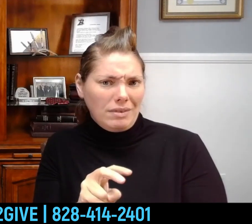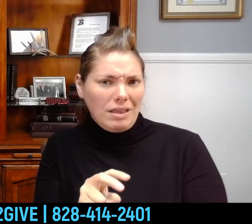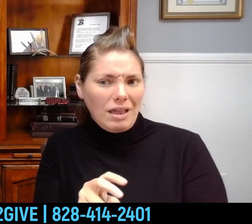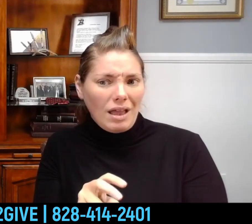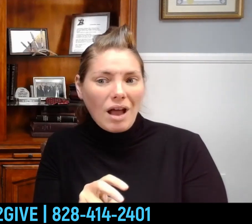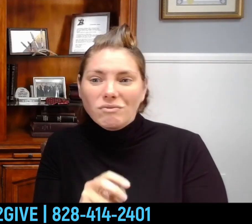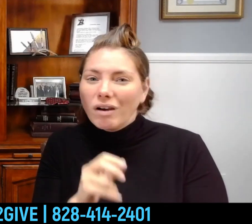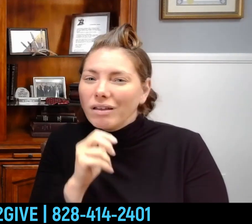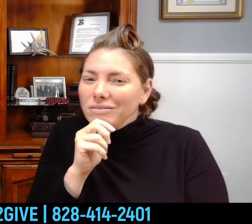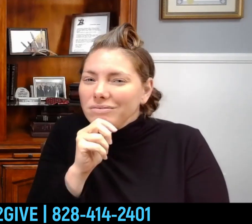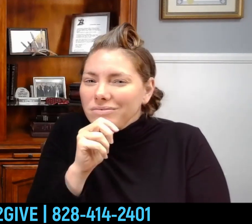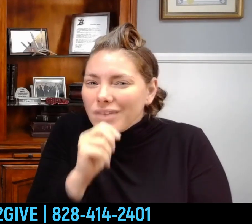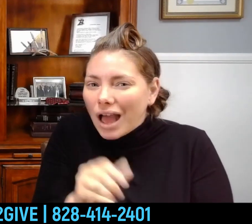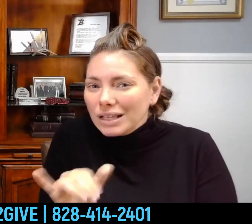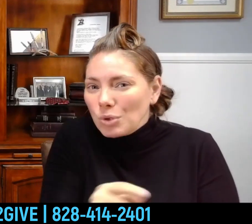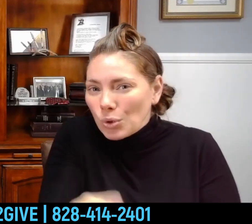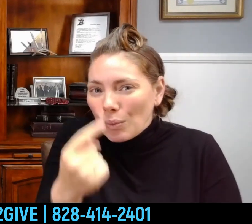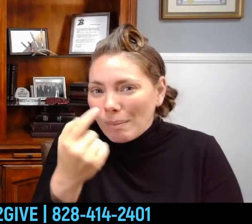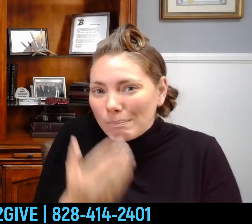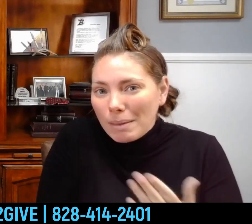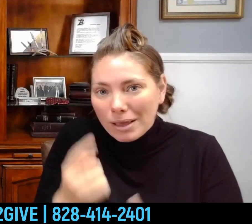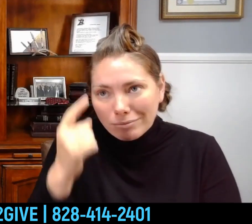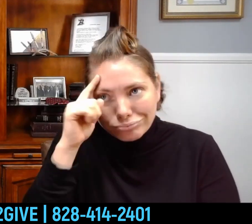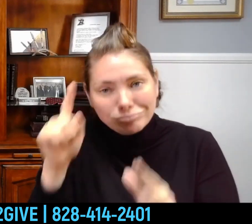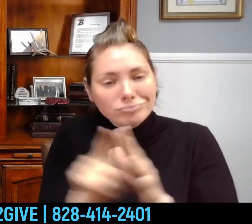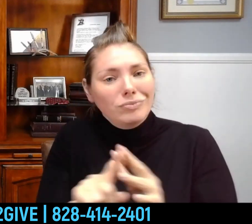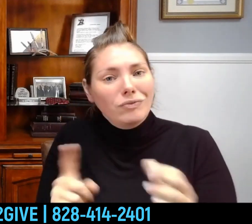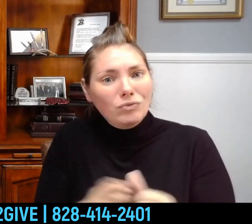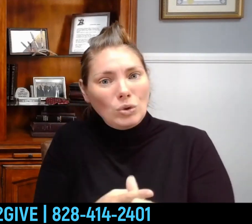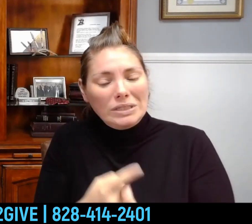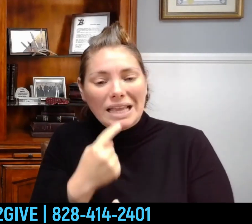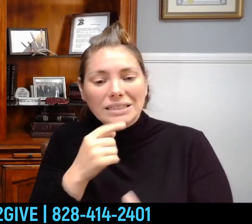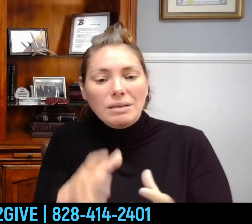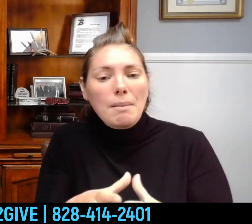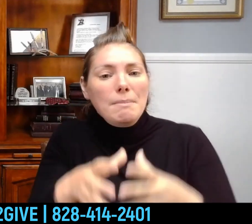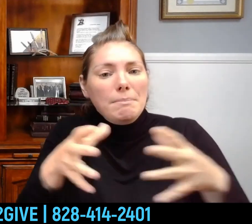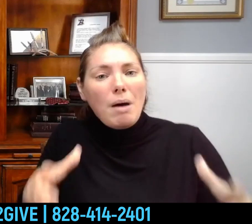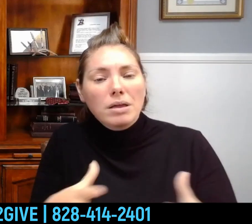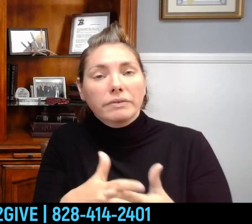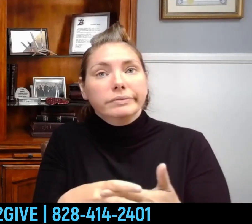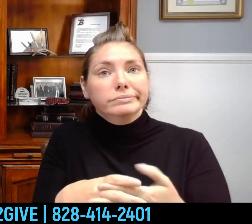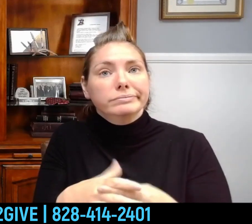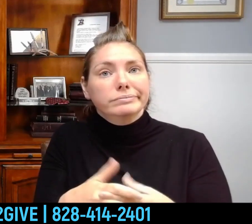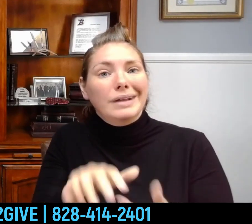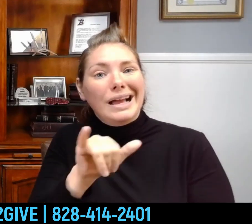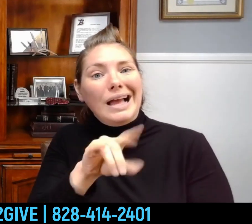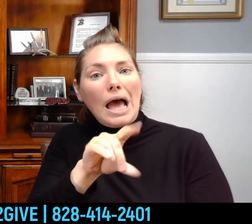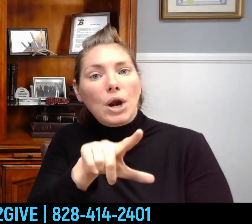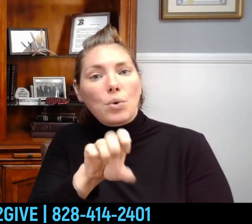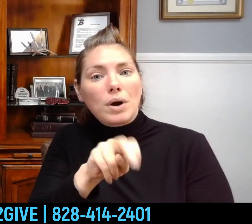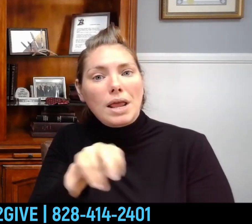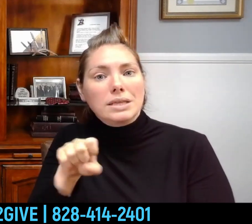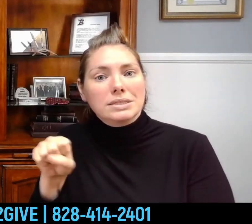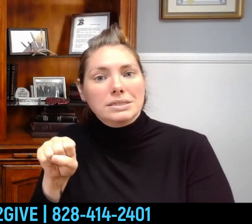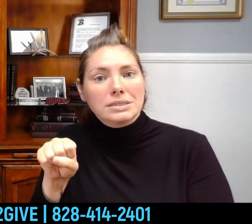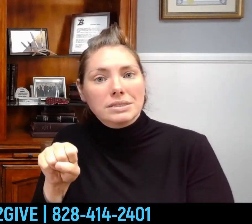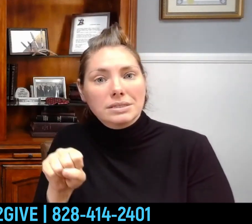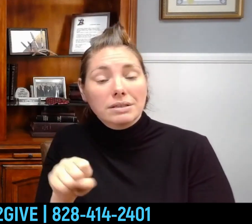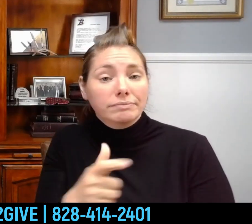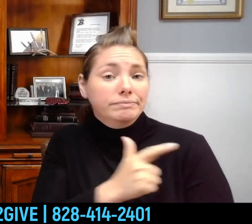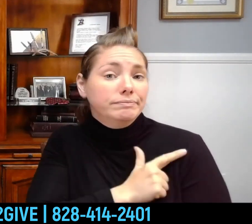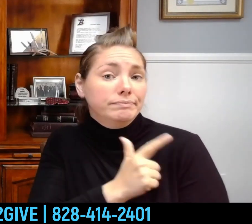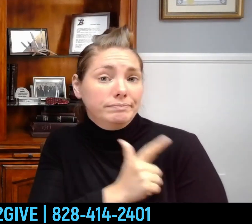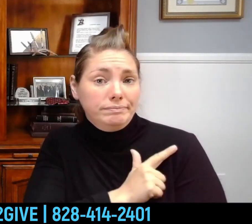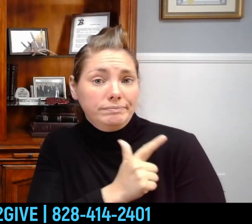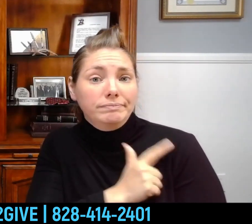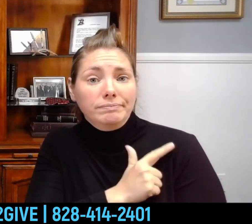you think it might be. It says abundance of idleness. In other words, an abundance of